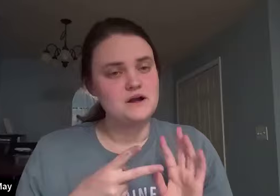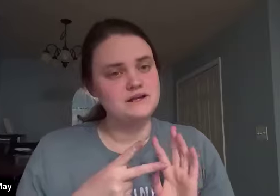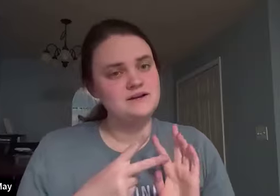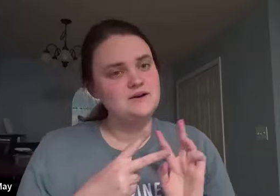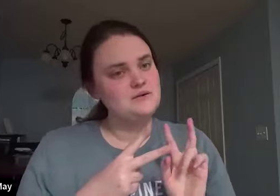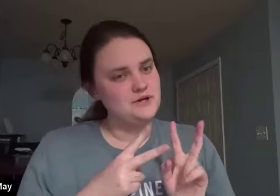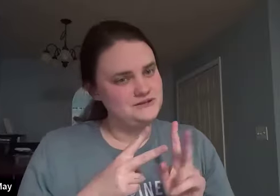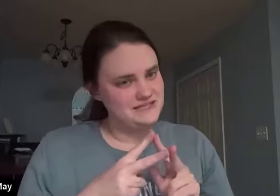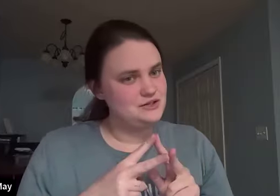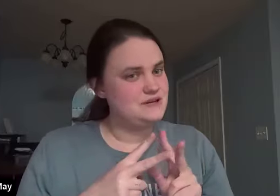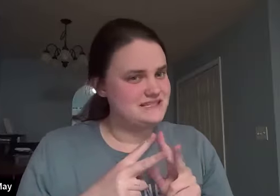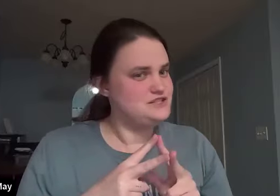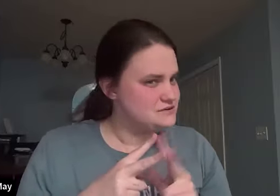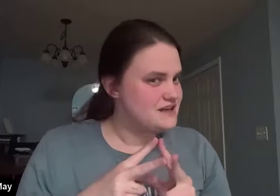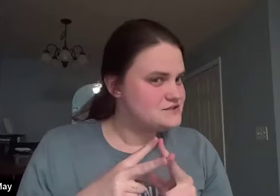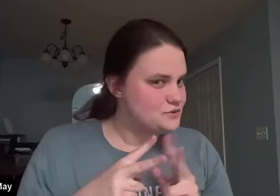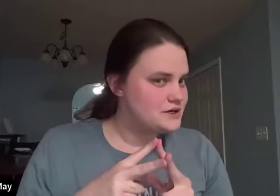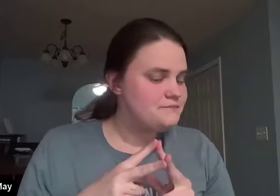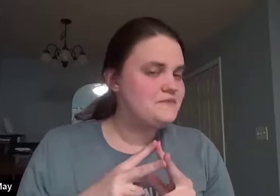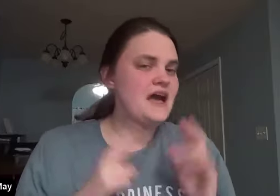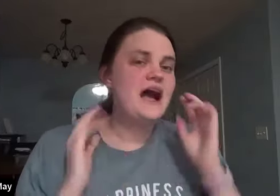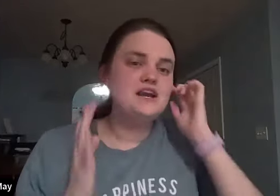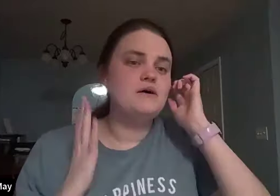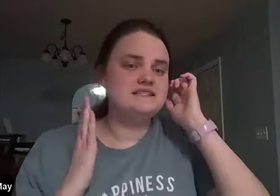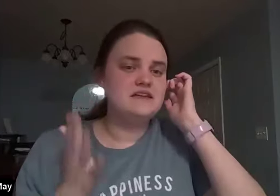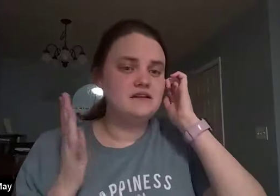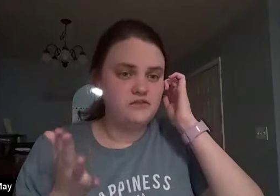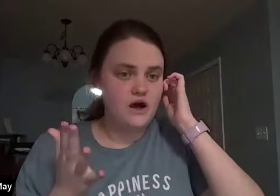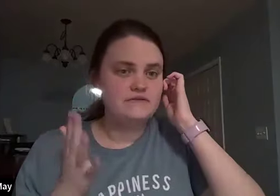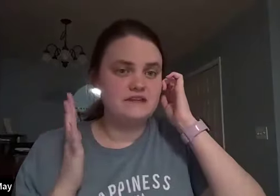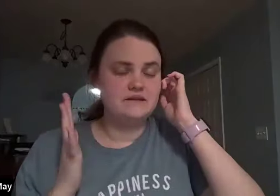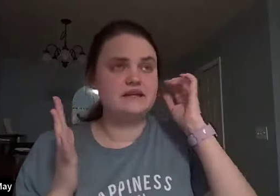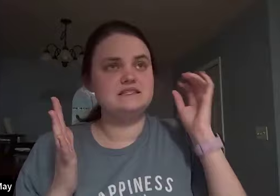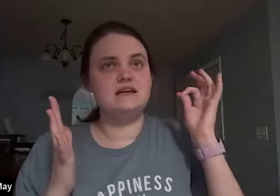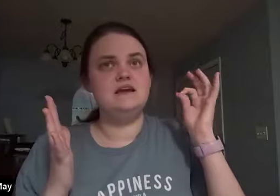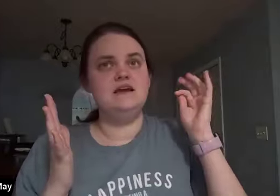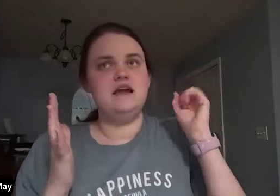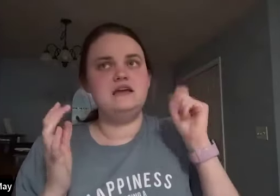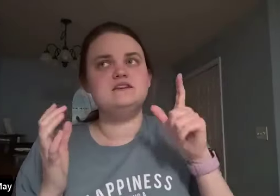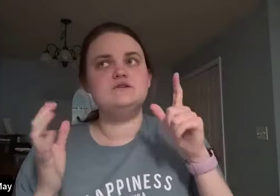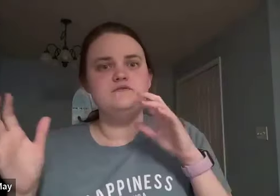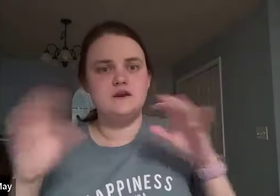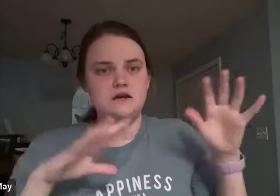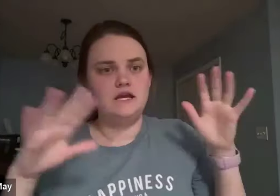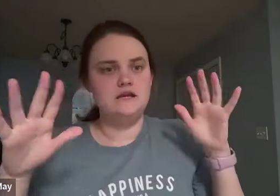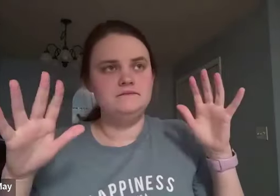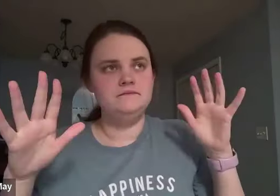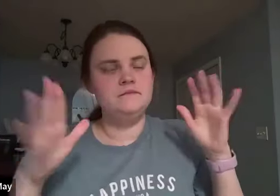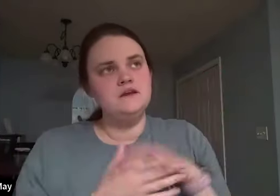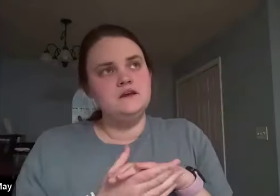one where you can see two signs for it. I know I say that a lot, that like I said, ASL is very,